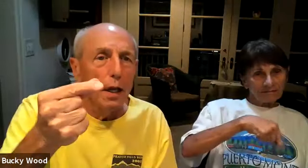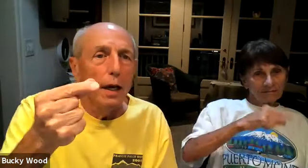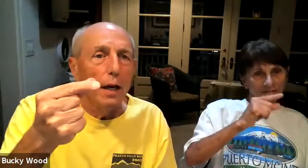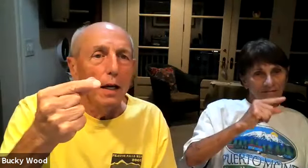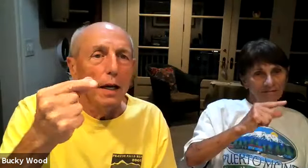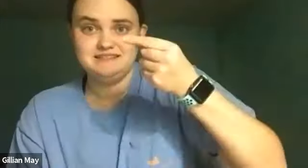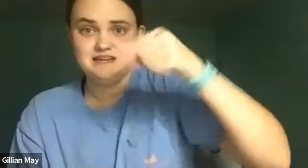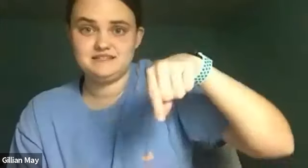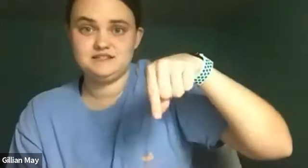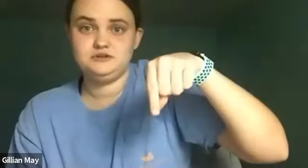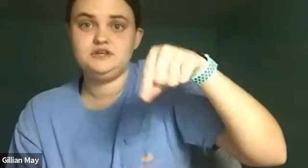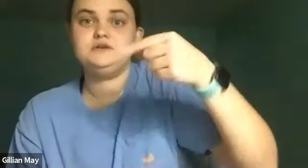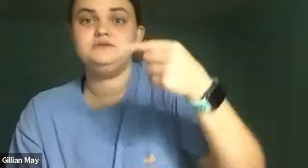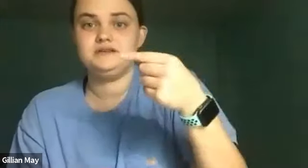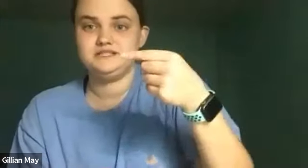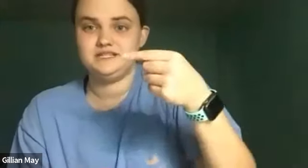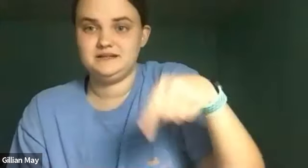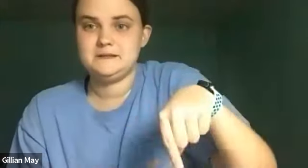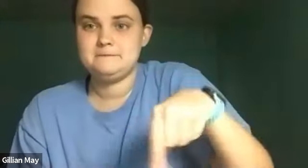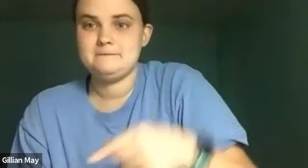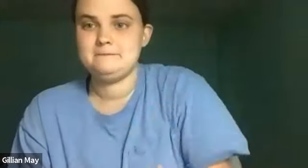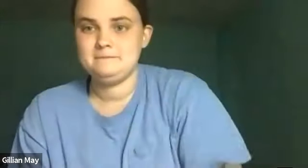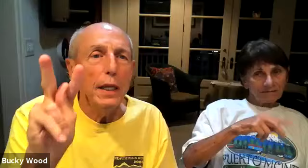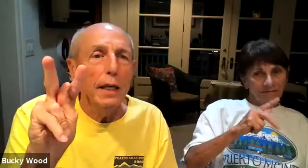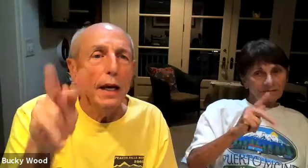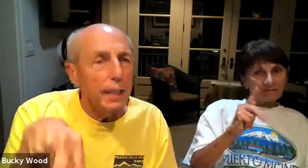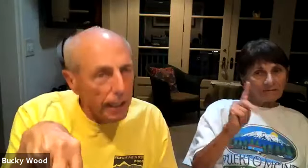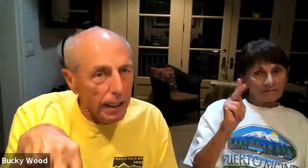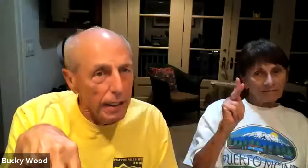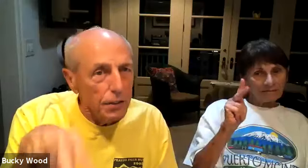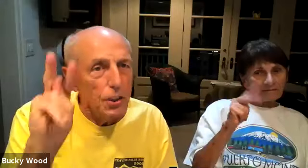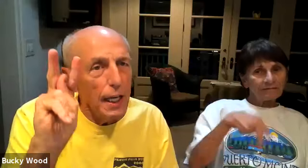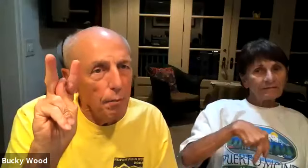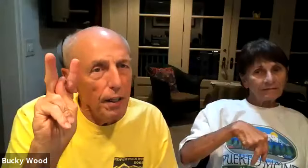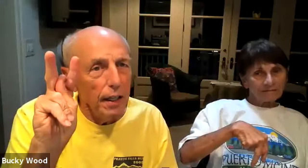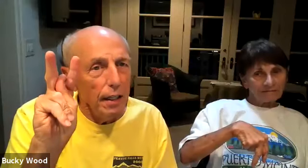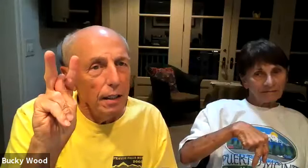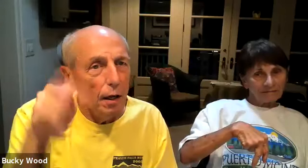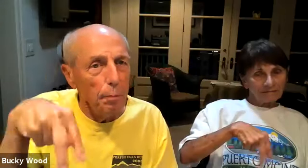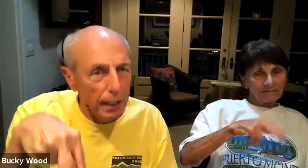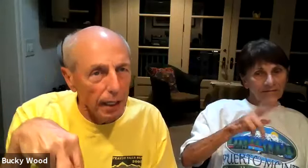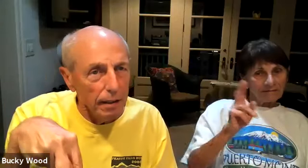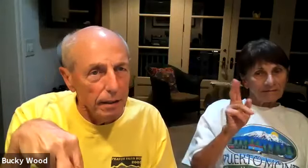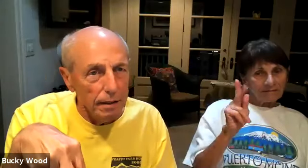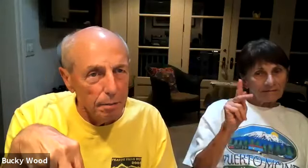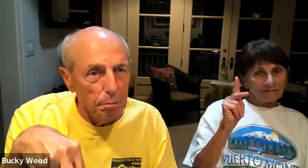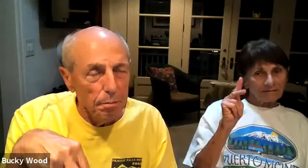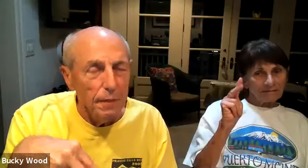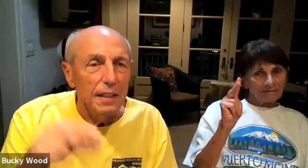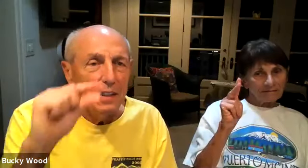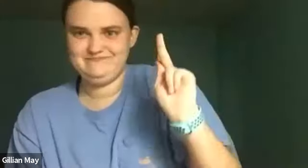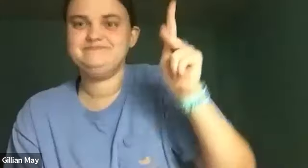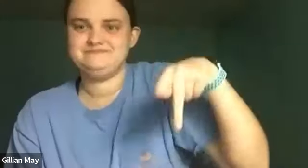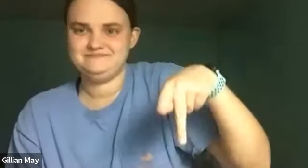Yes. Yes. And same for P and K. Same thing, up and down. Yes. G,